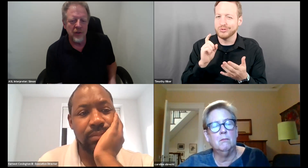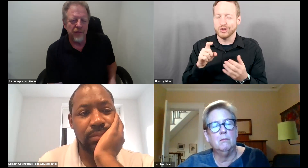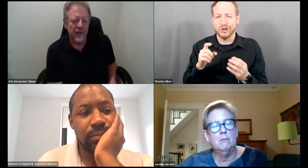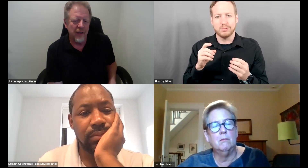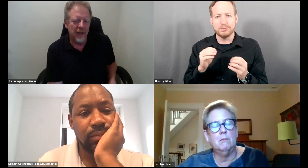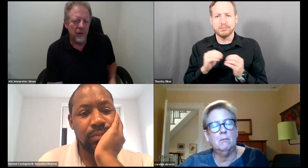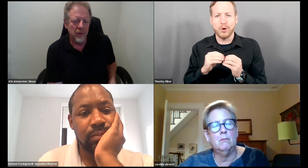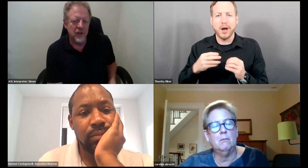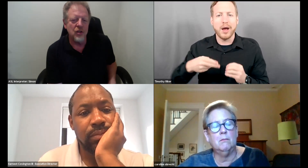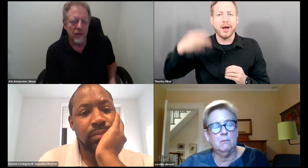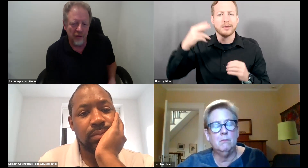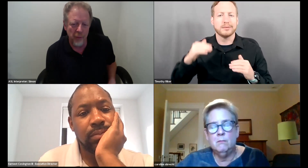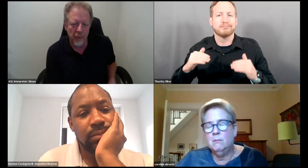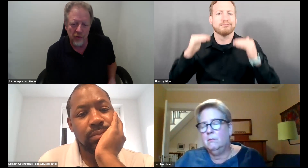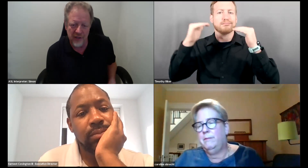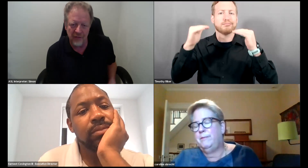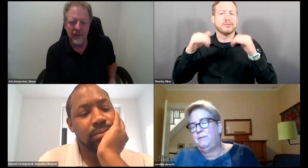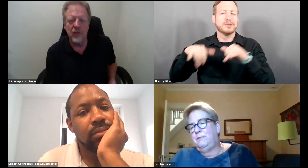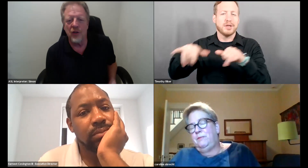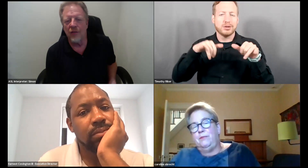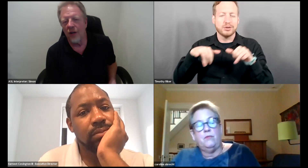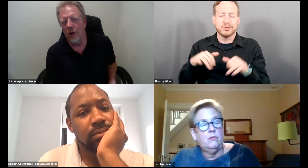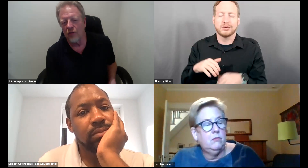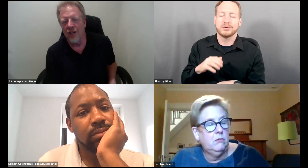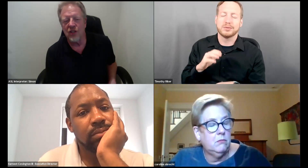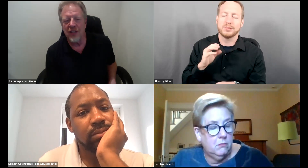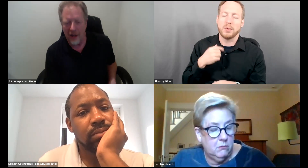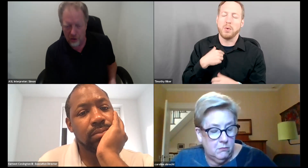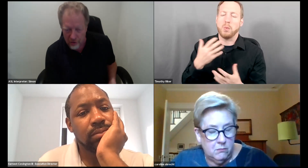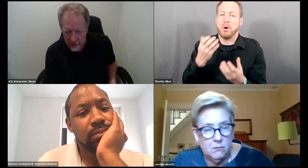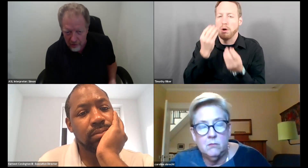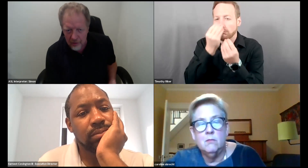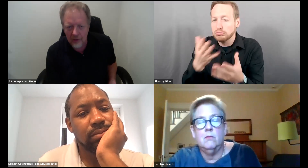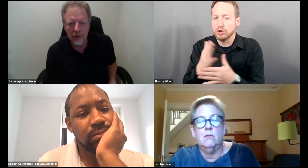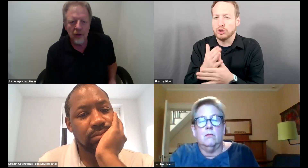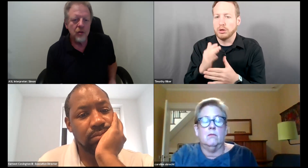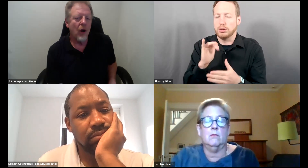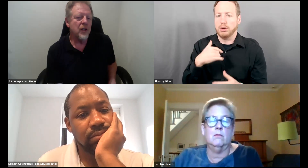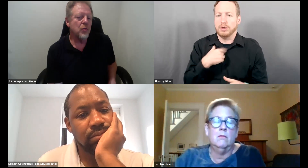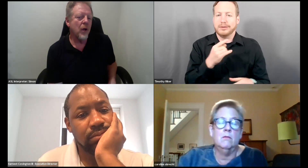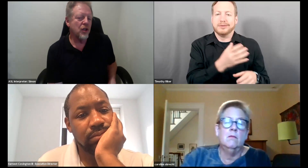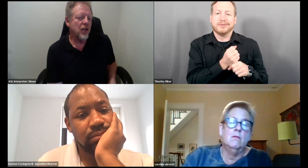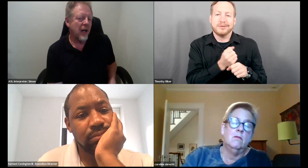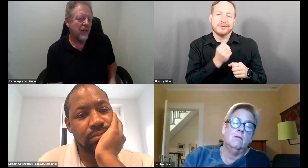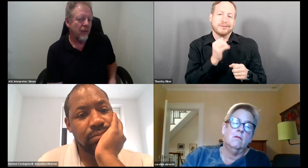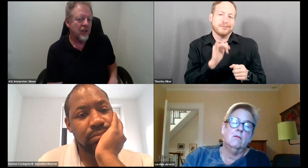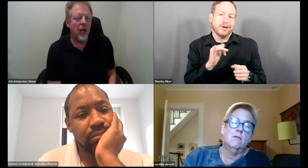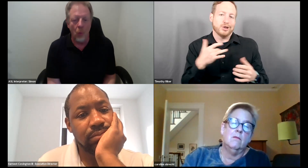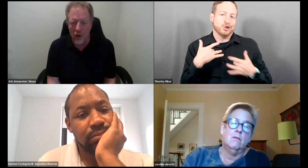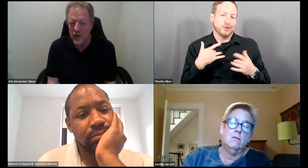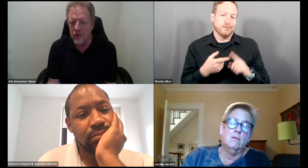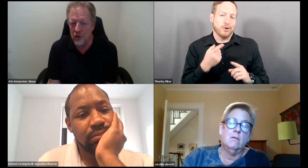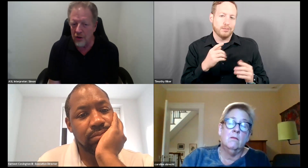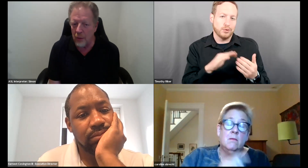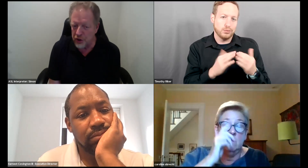just wasn't feel that it was deserving of the people who received it. So they really wanted to raise the standard. So I just want to share that information. It